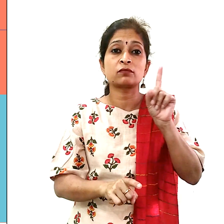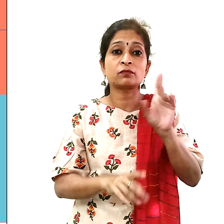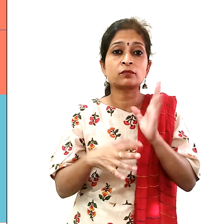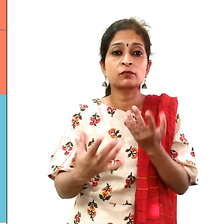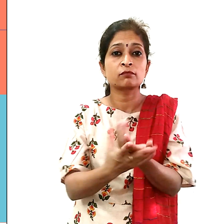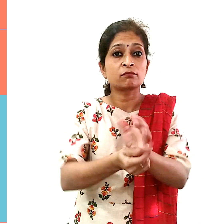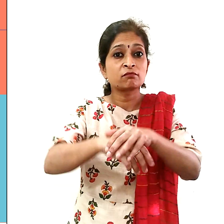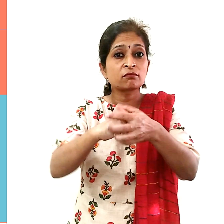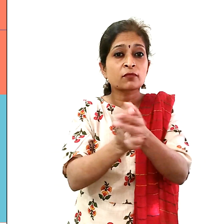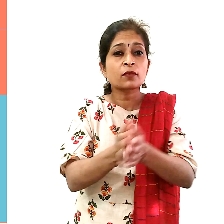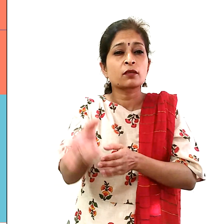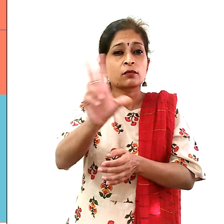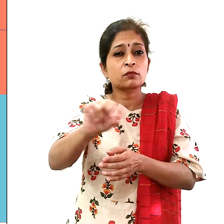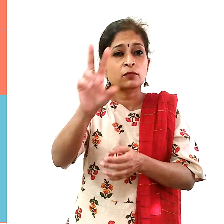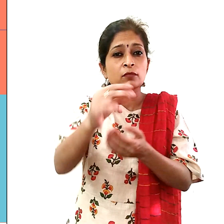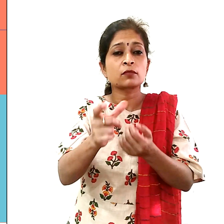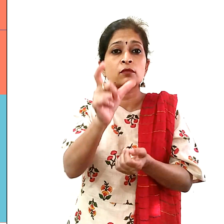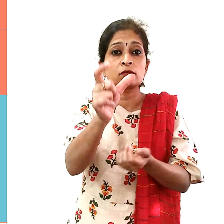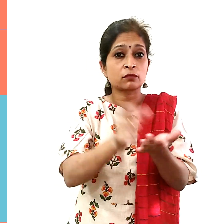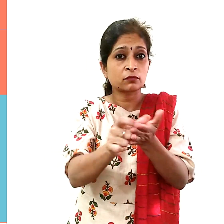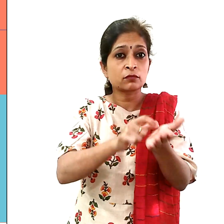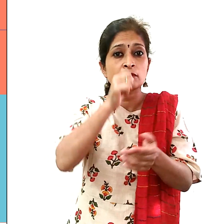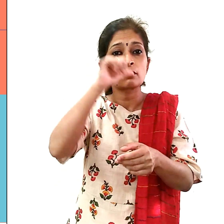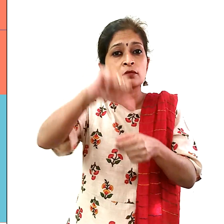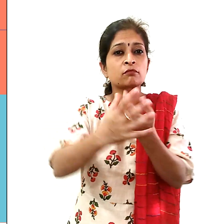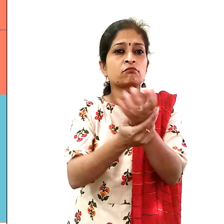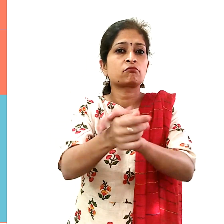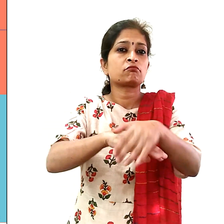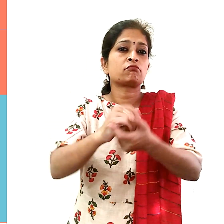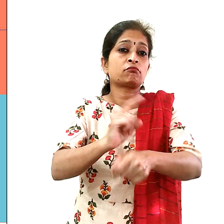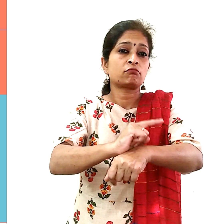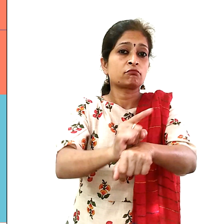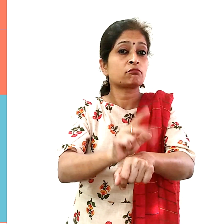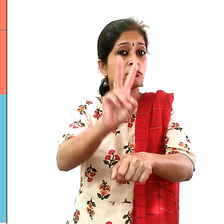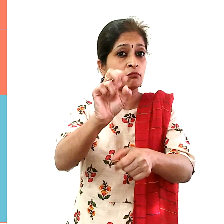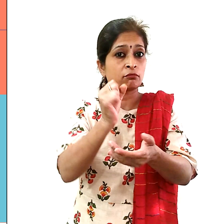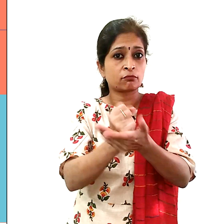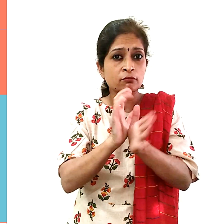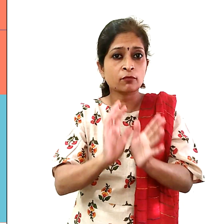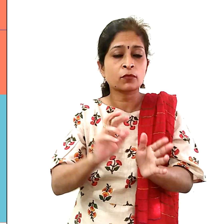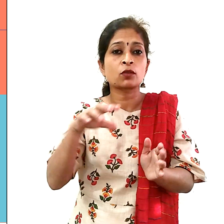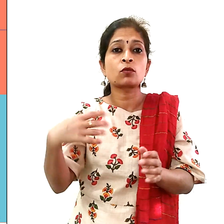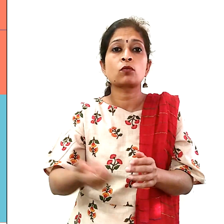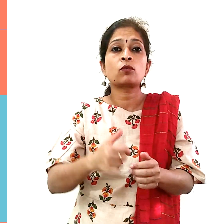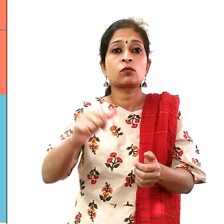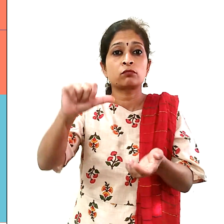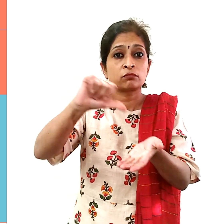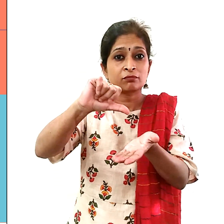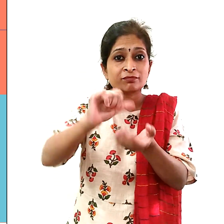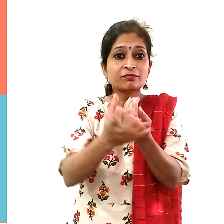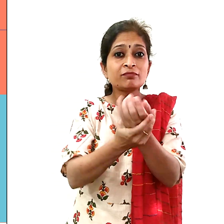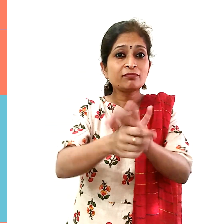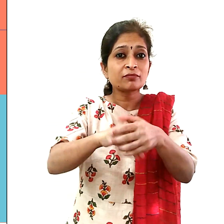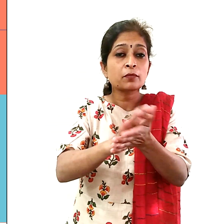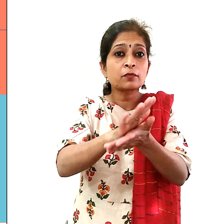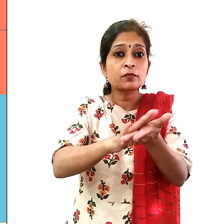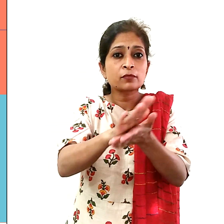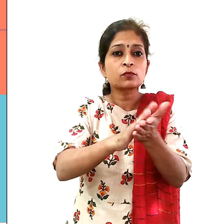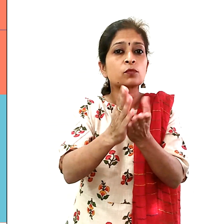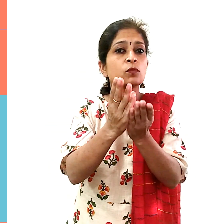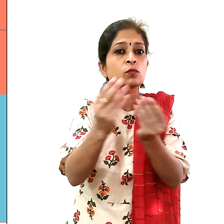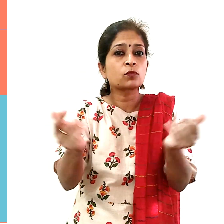are: 1. Wash hands frequently with soap and water for 20 seconds. An alcohol-based